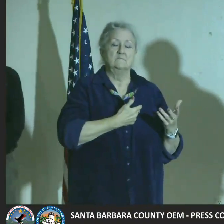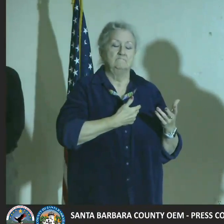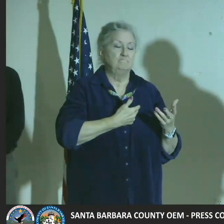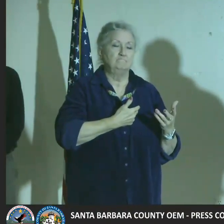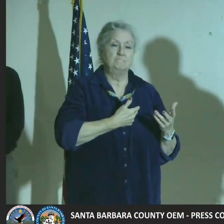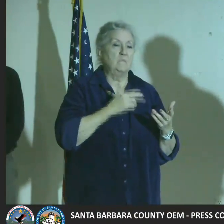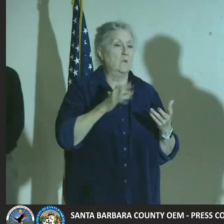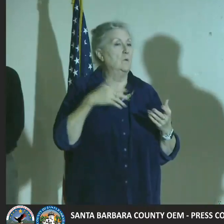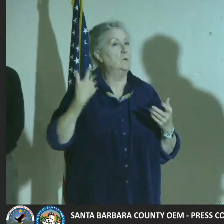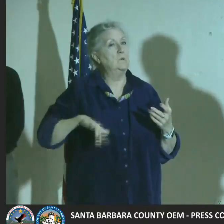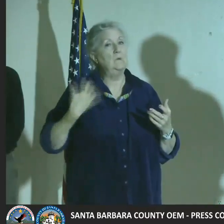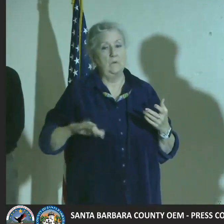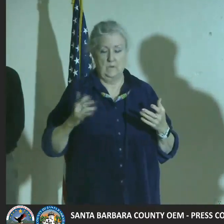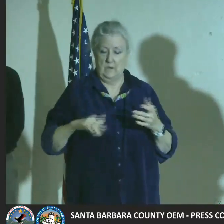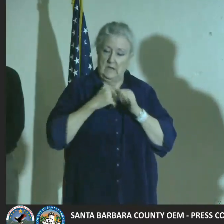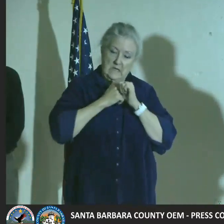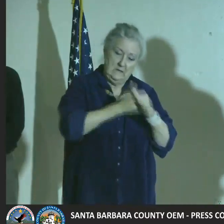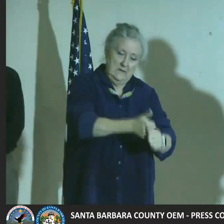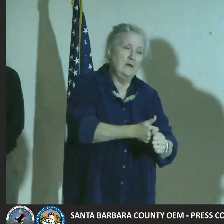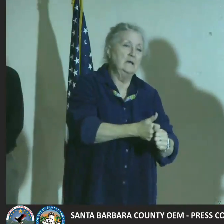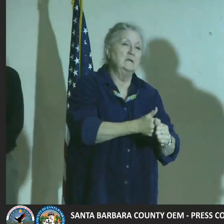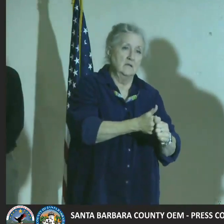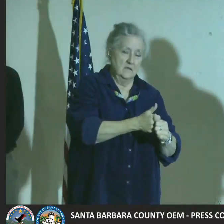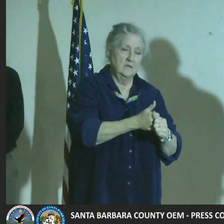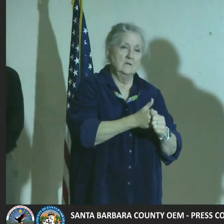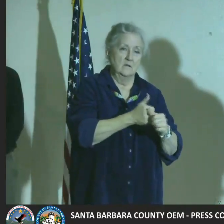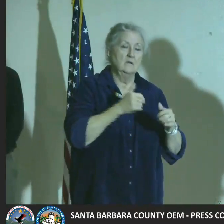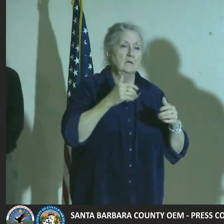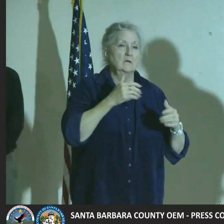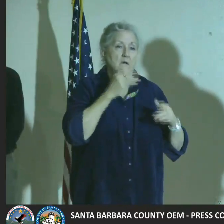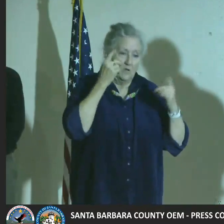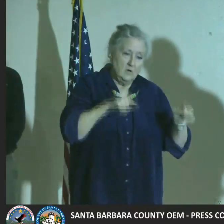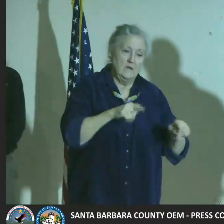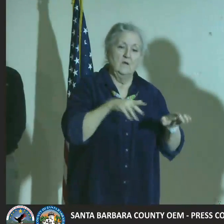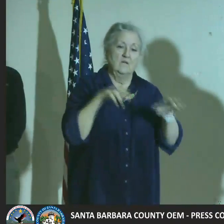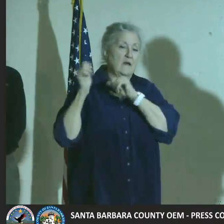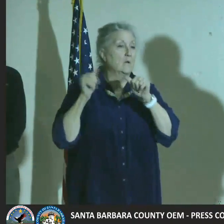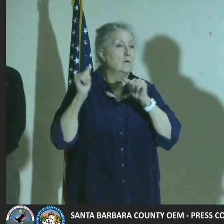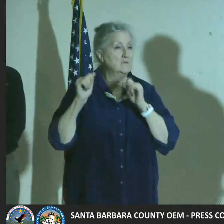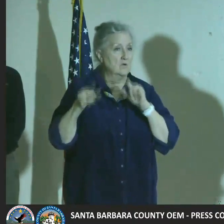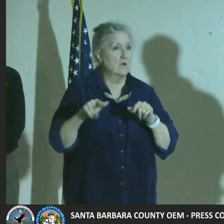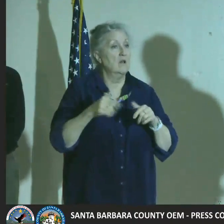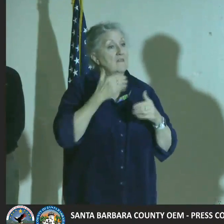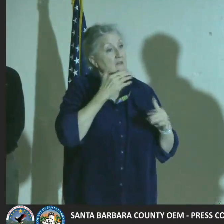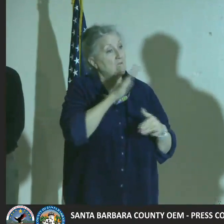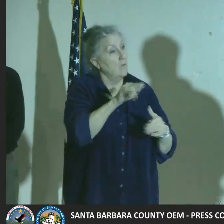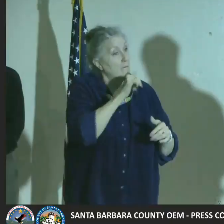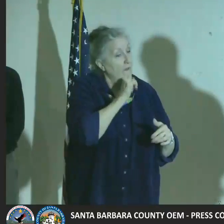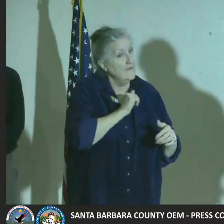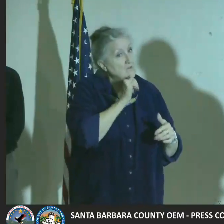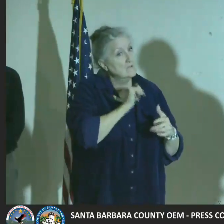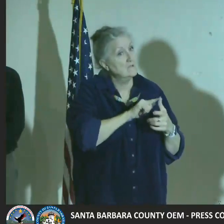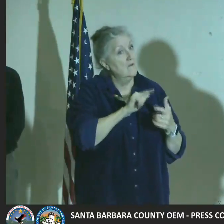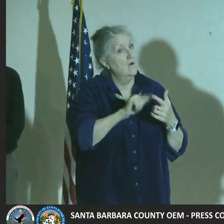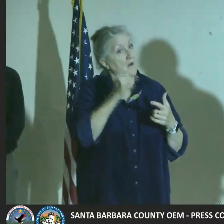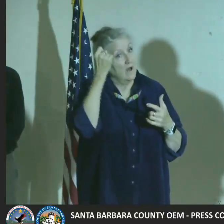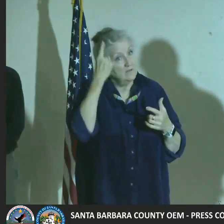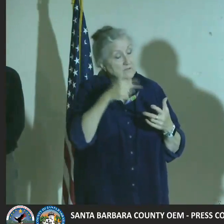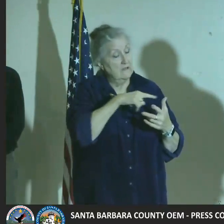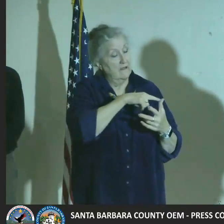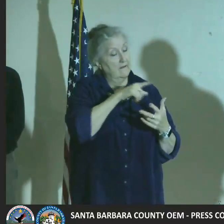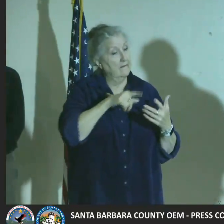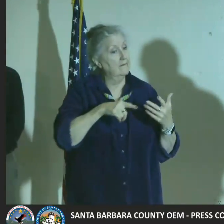your overwhelming compliance with this evacuation order. We thank you for your patience and for your